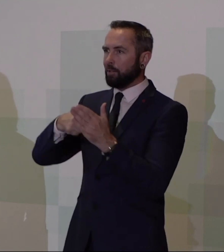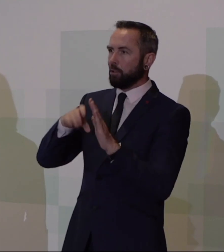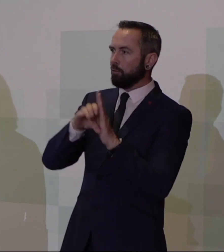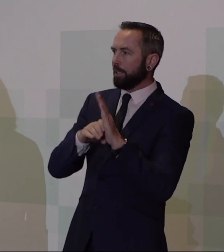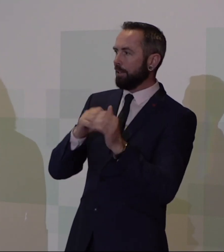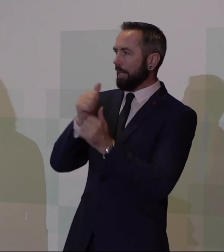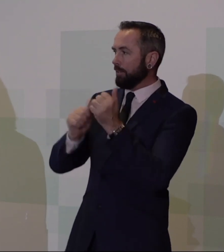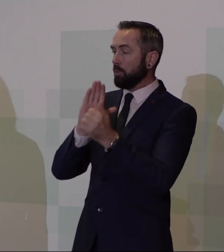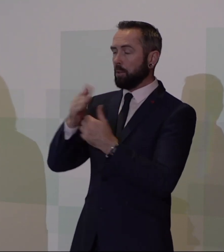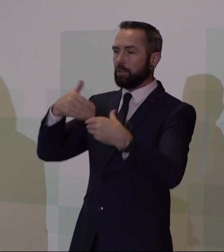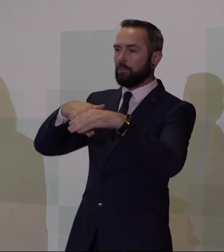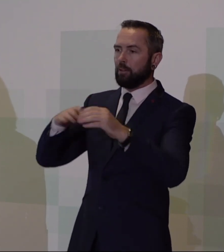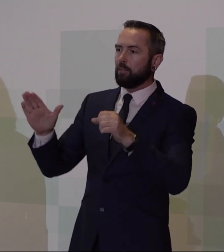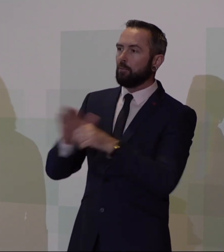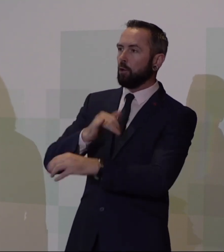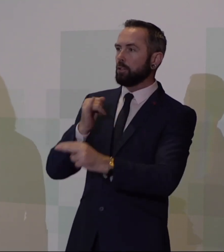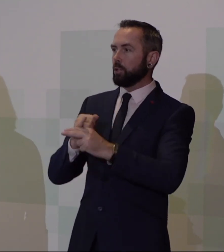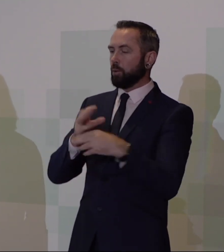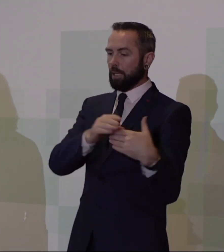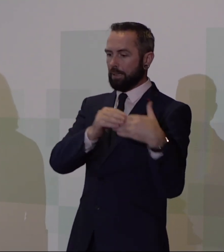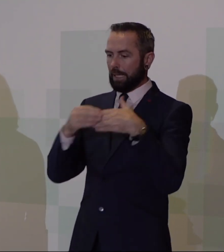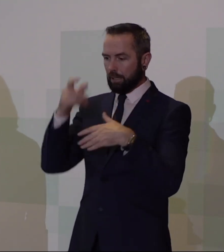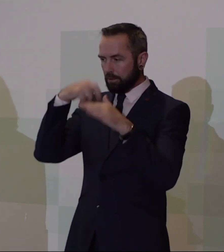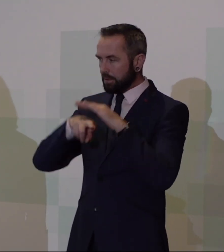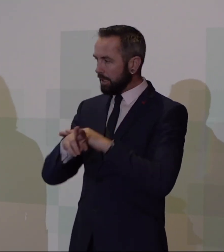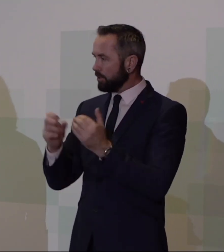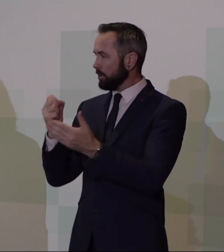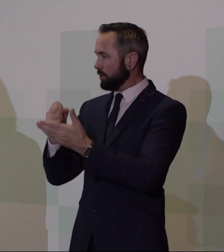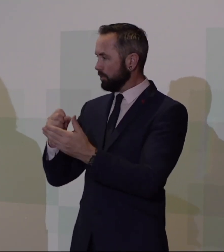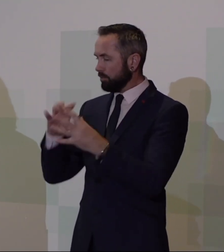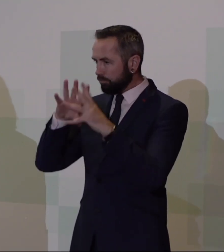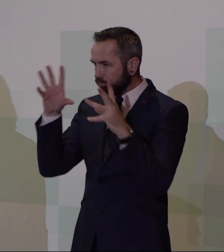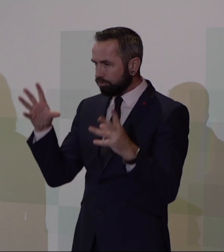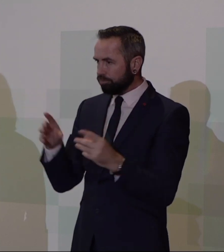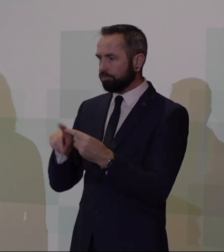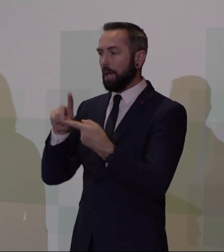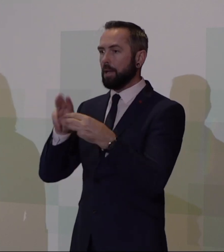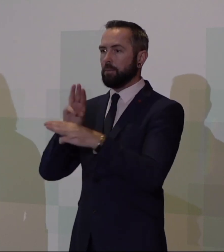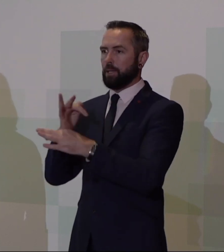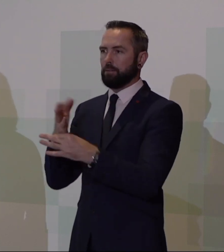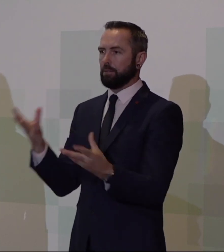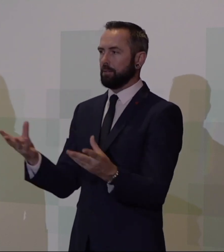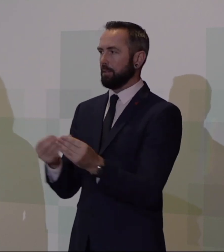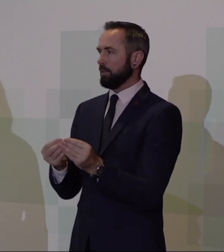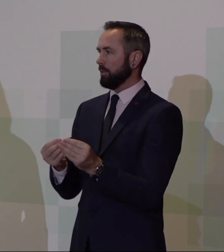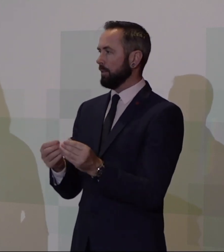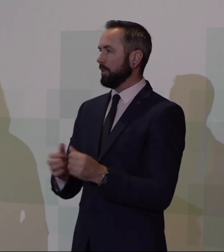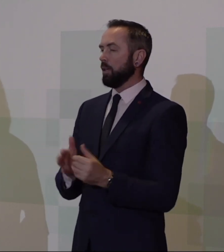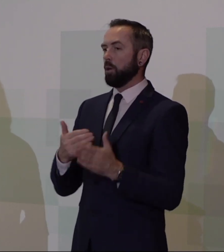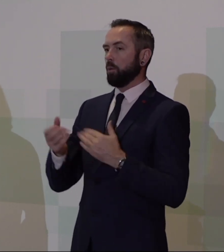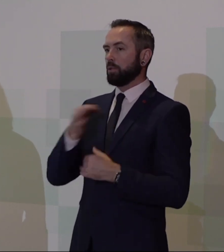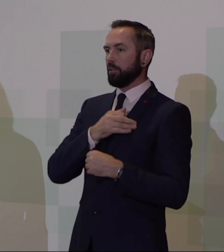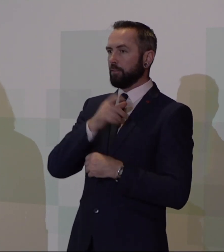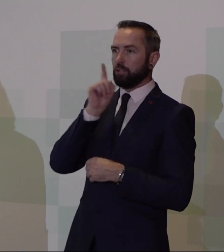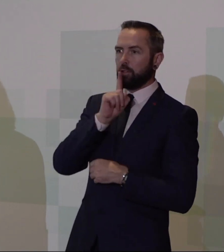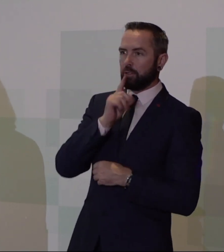the whole school, school leaders, teachers, students, and parents. What's good for girls is